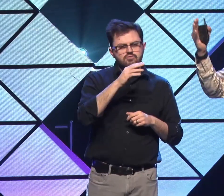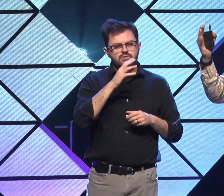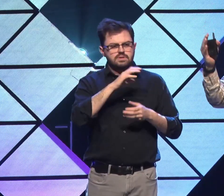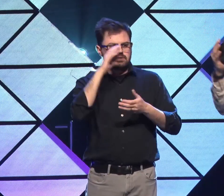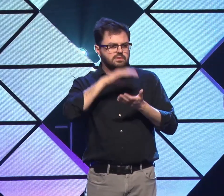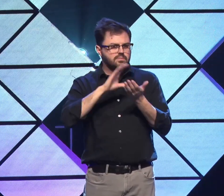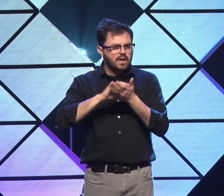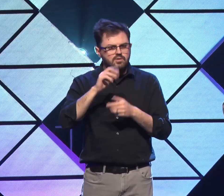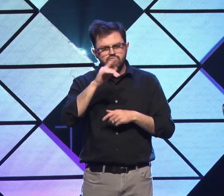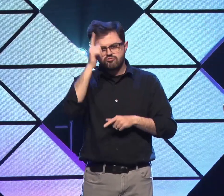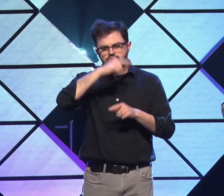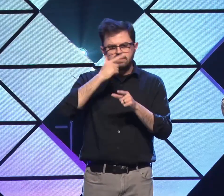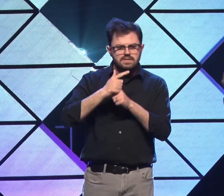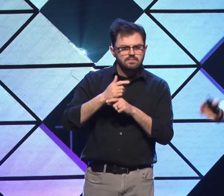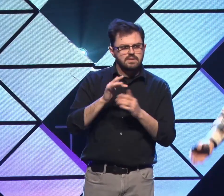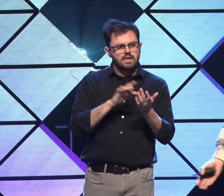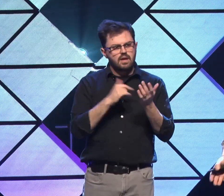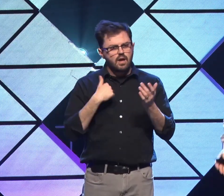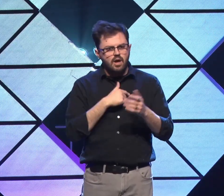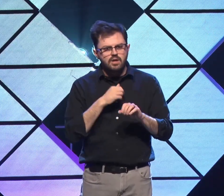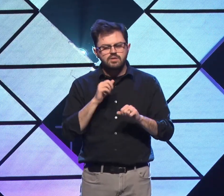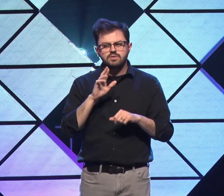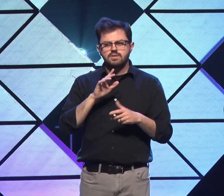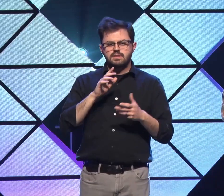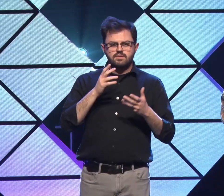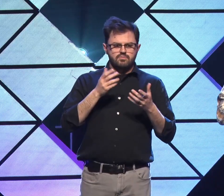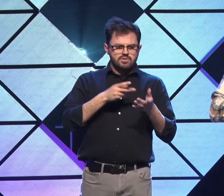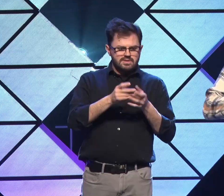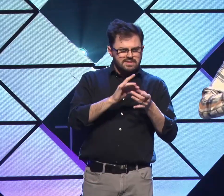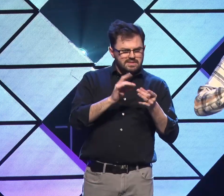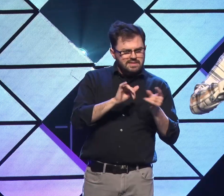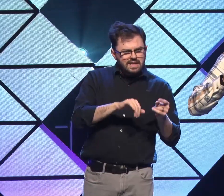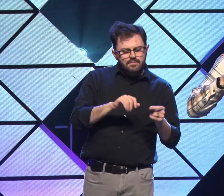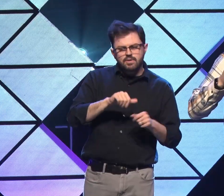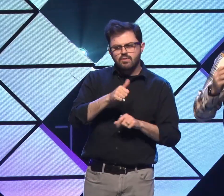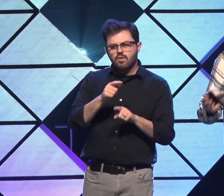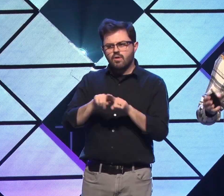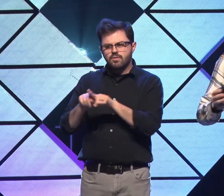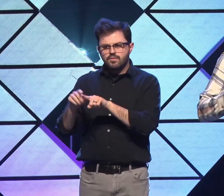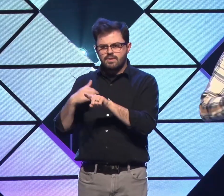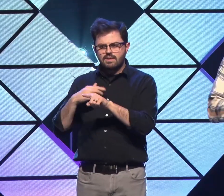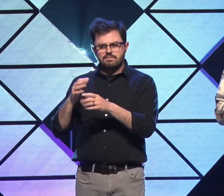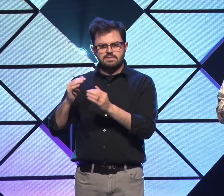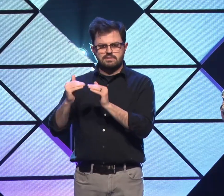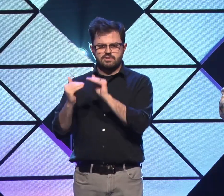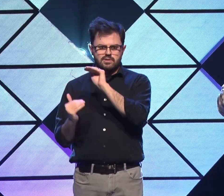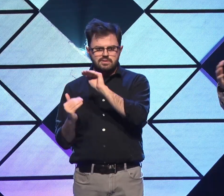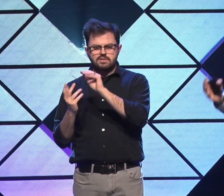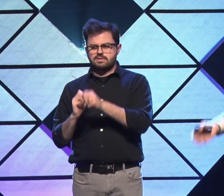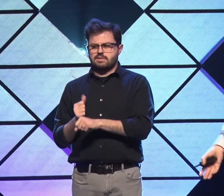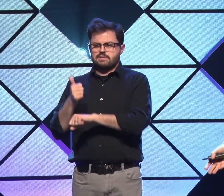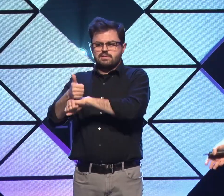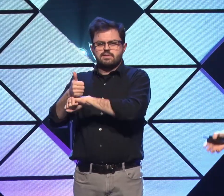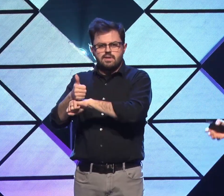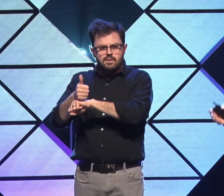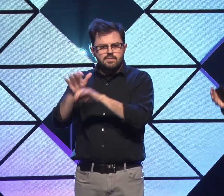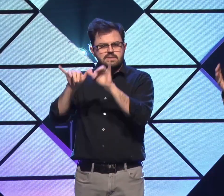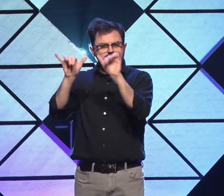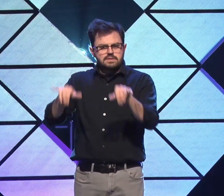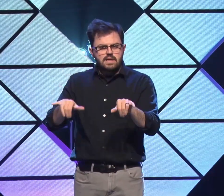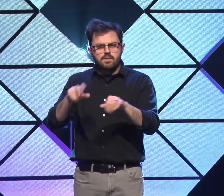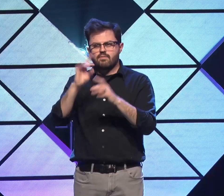the injustices that create poverty, to the injustices that create systemic violence, that create systemic racism,